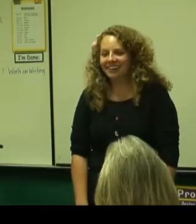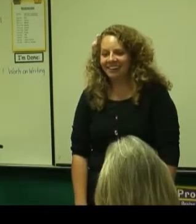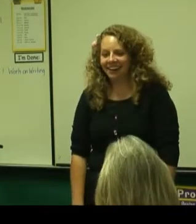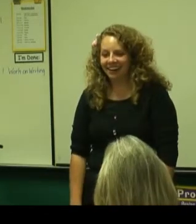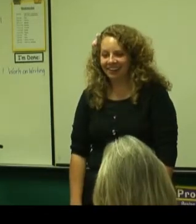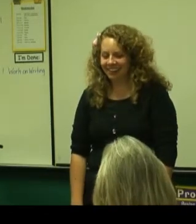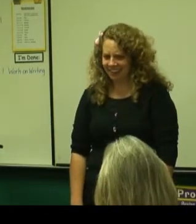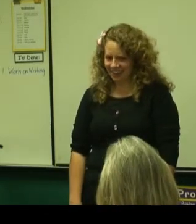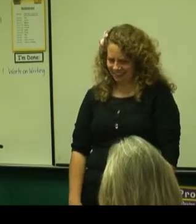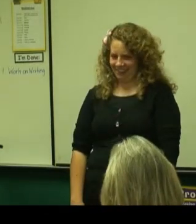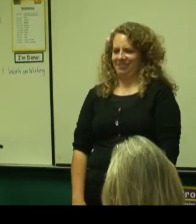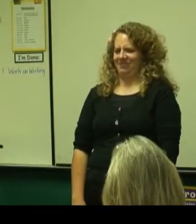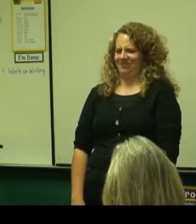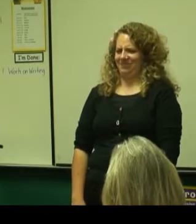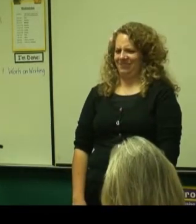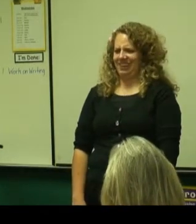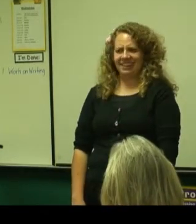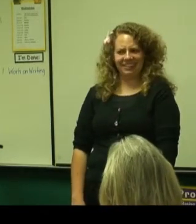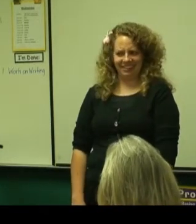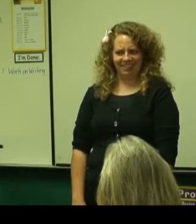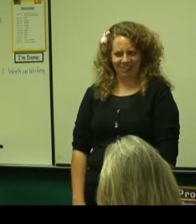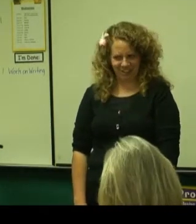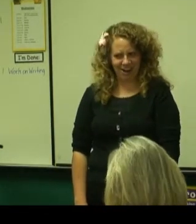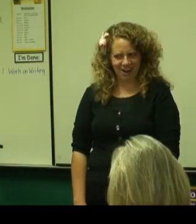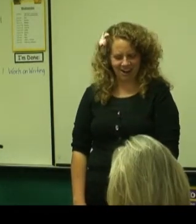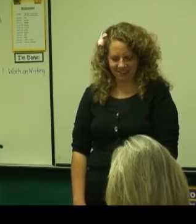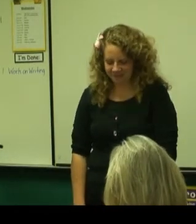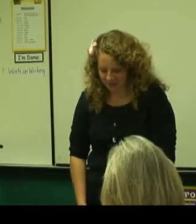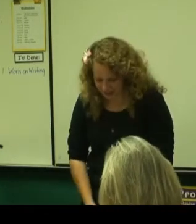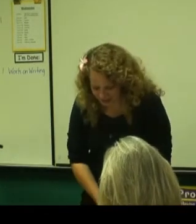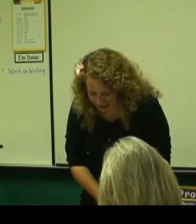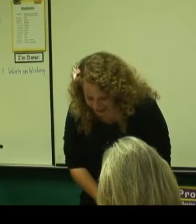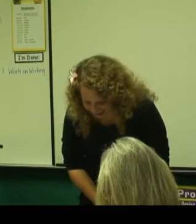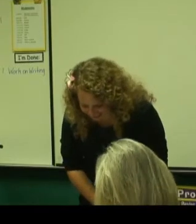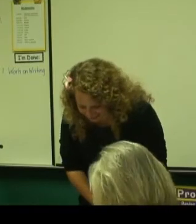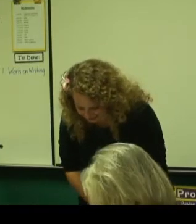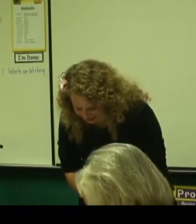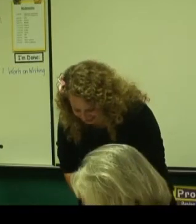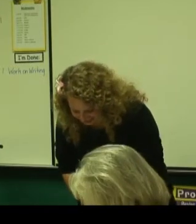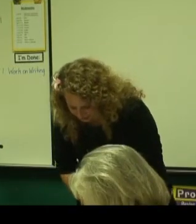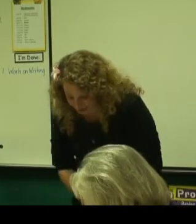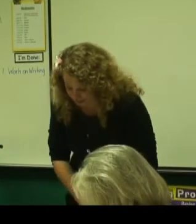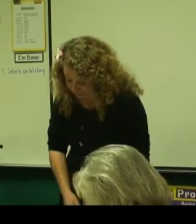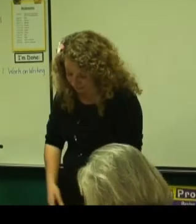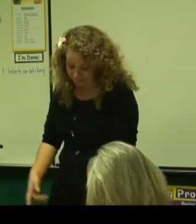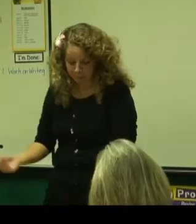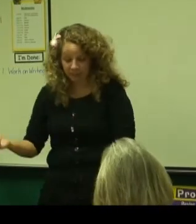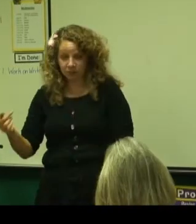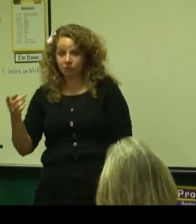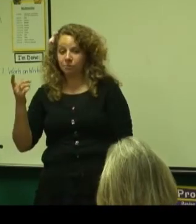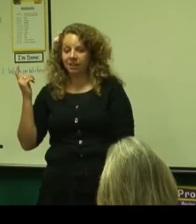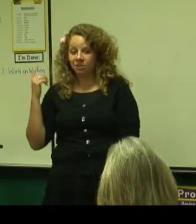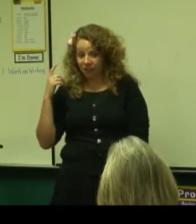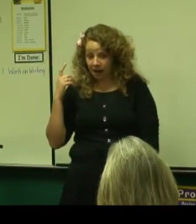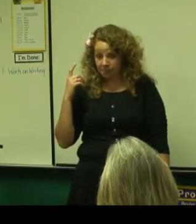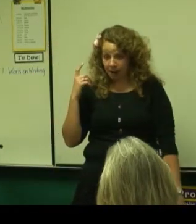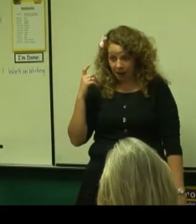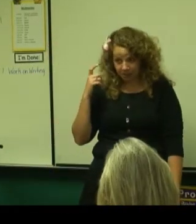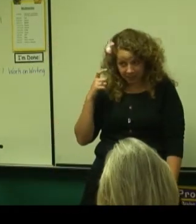back, you know, like. Yeah, kind of like, what? Are you Question, sure? like, what? Okay, let's try this one more time. So you're raising your eyebrows